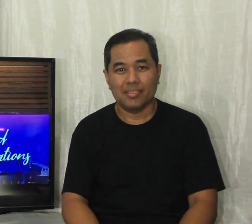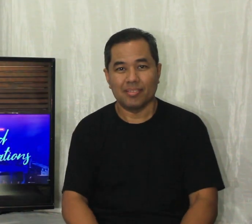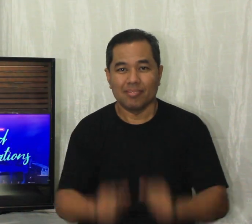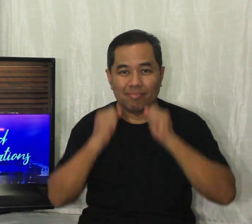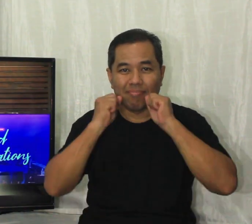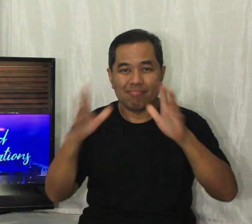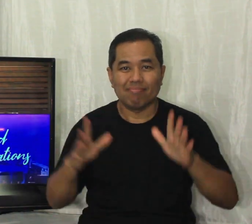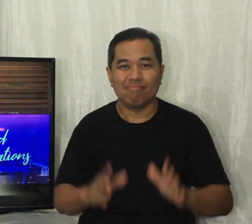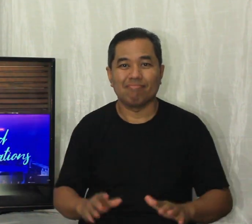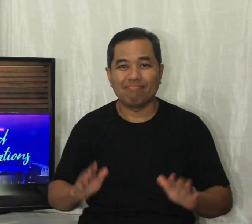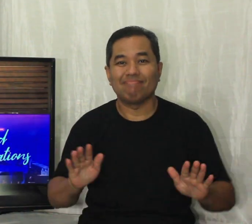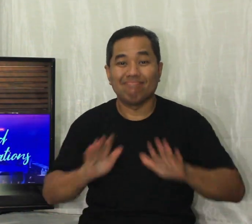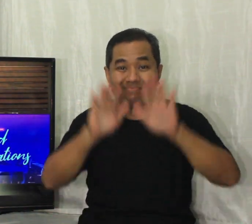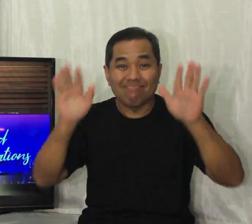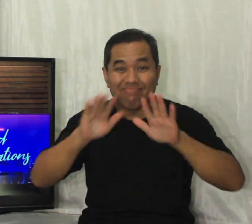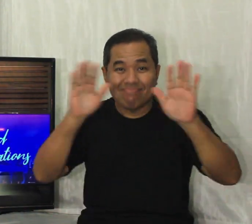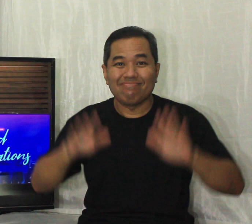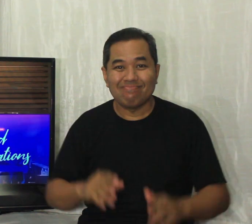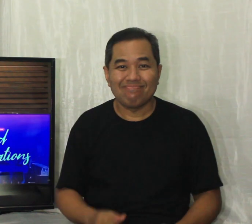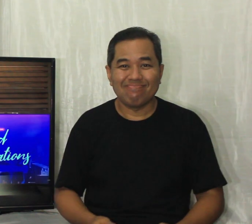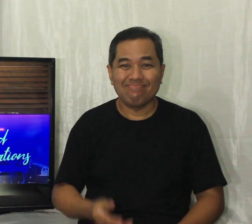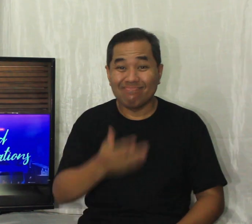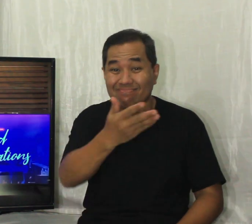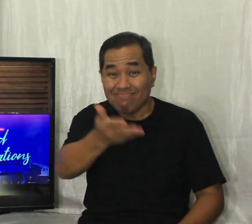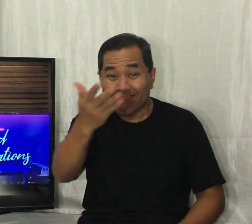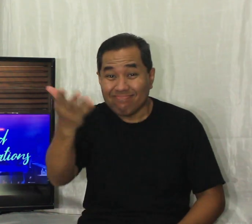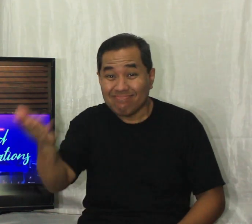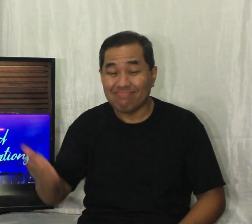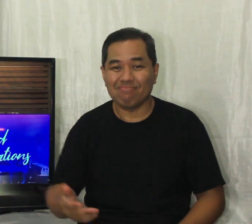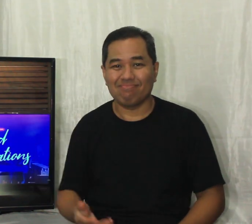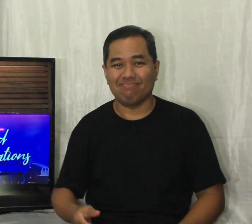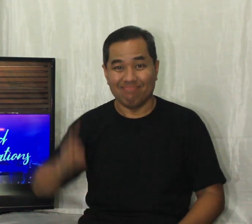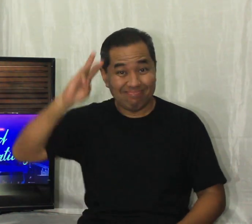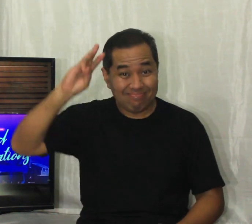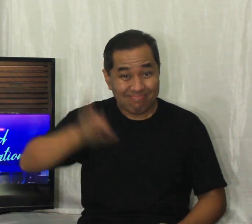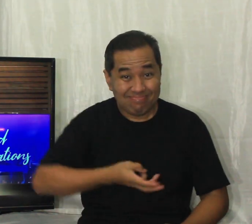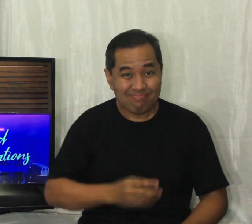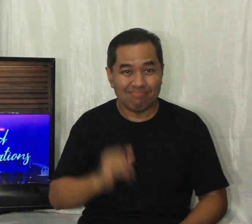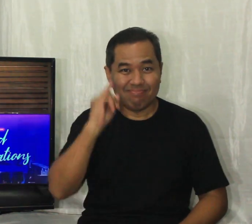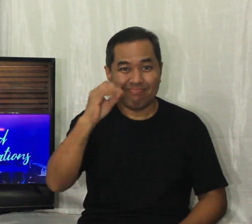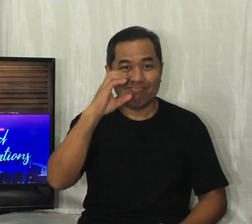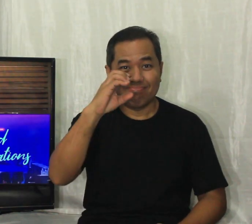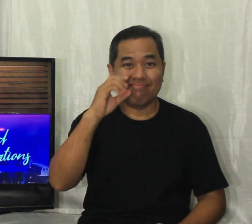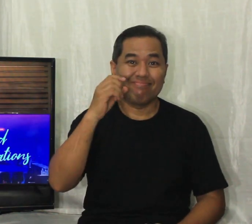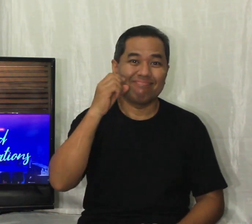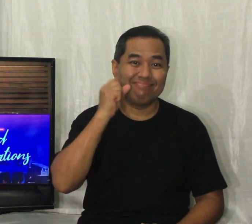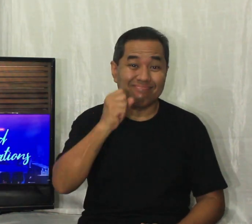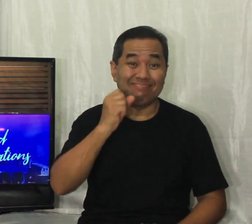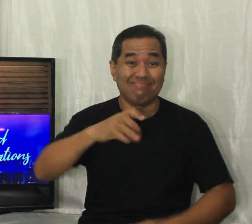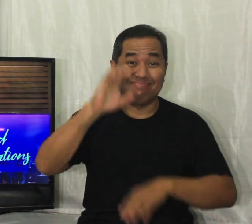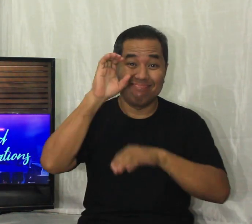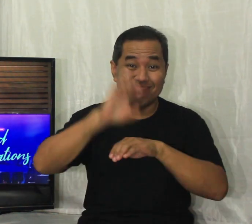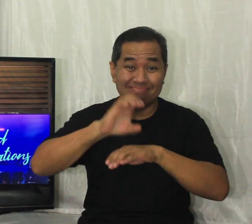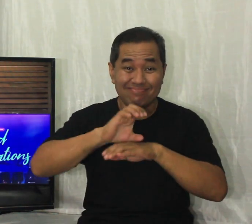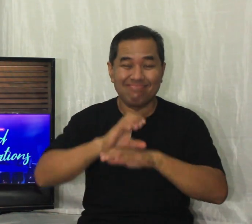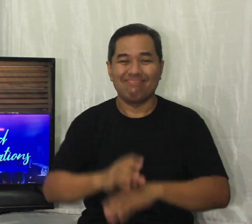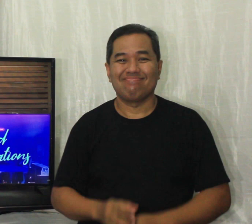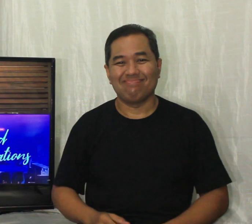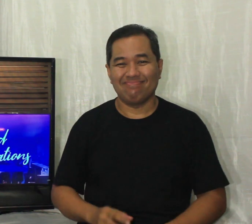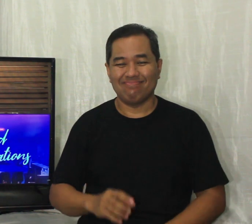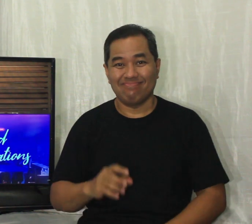Blessed Sunday, everyone. Welcome to ICS Church. ICS Church is for